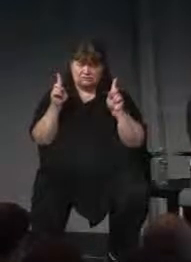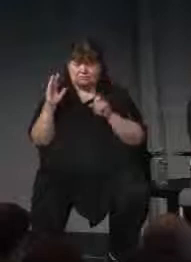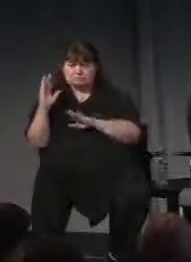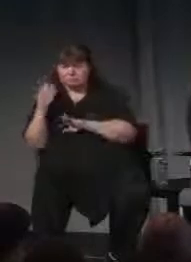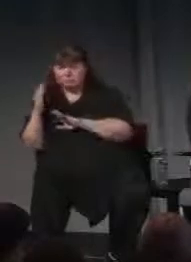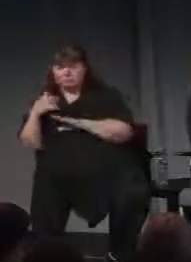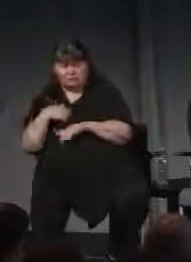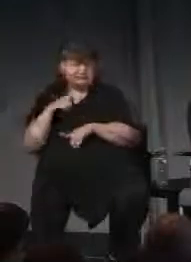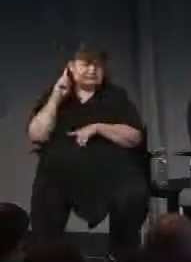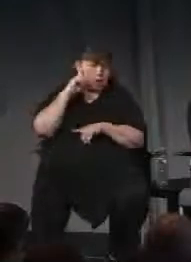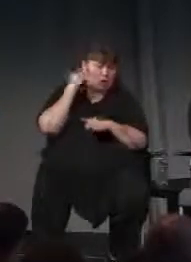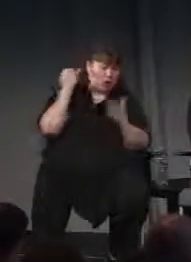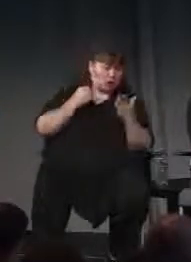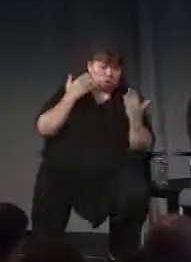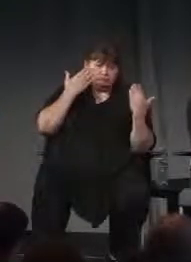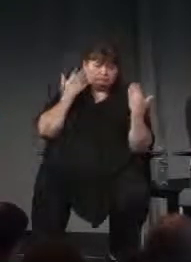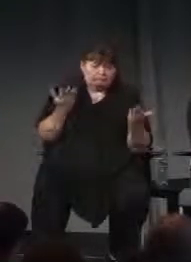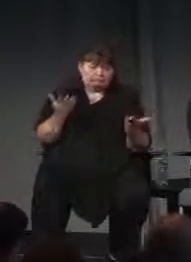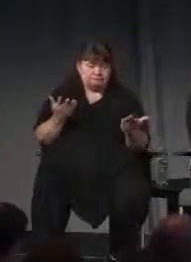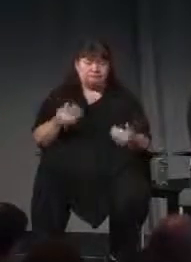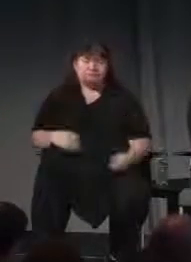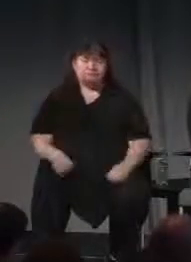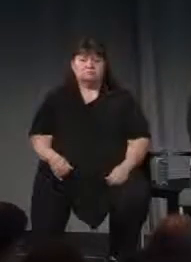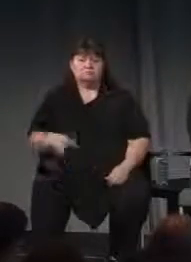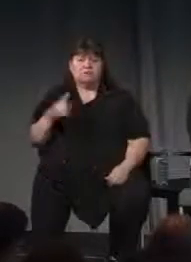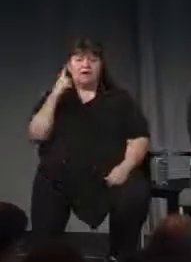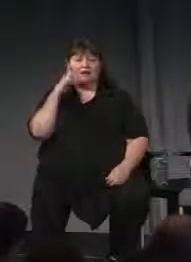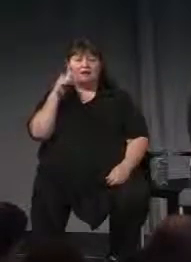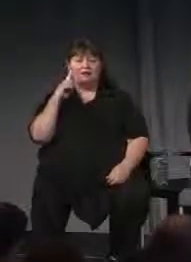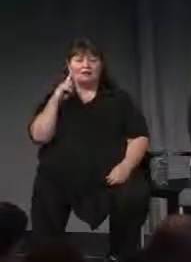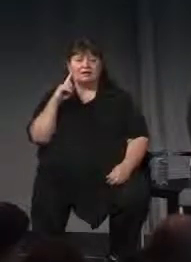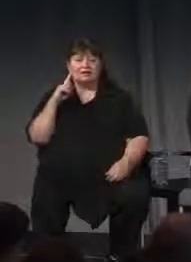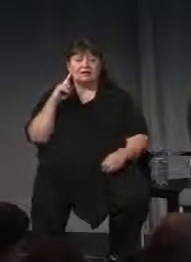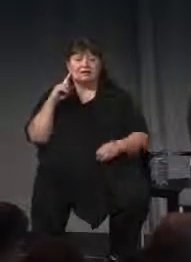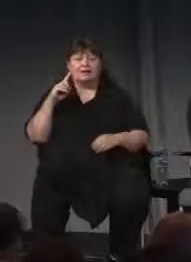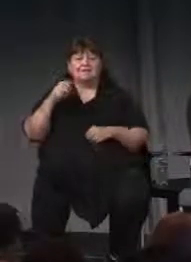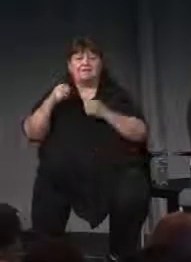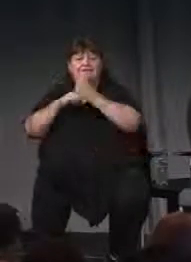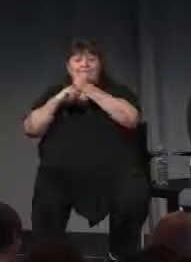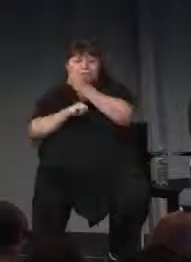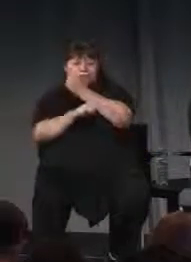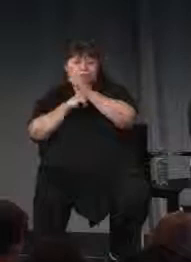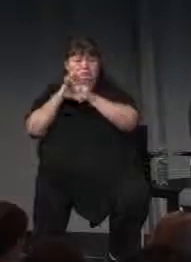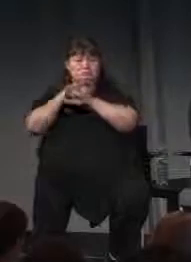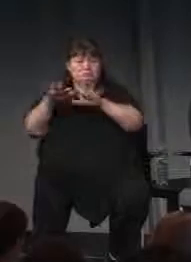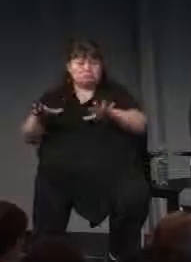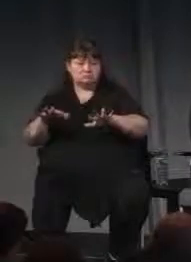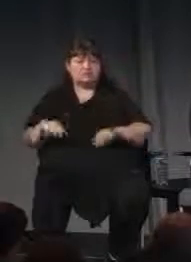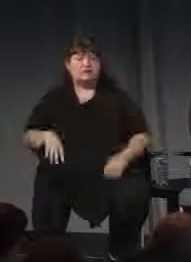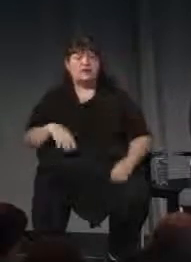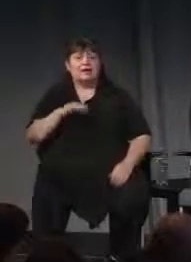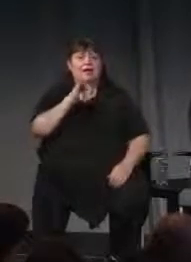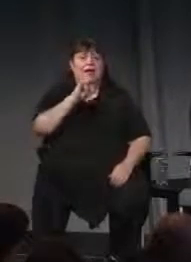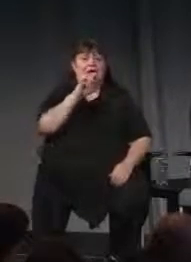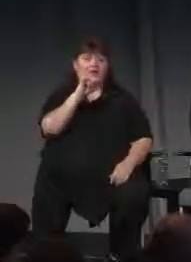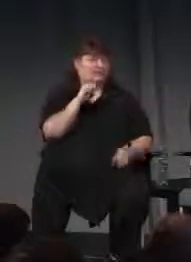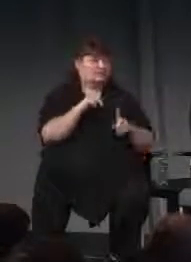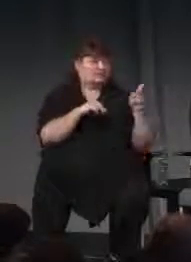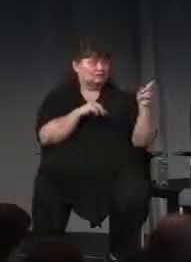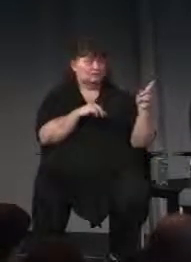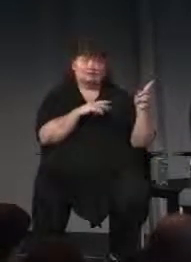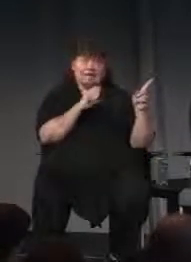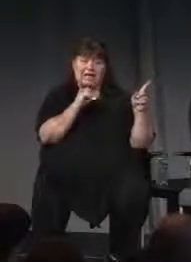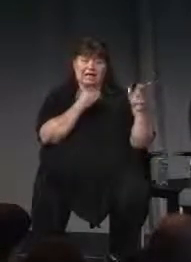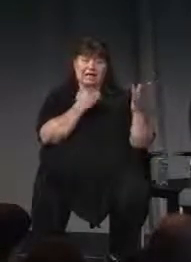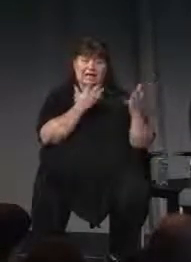art nowadays. I think there are institutional differences. And the fact that Alvin gets to work, or spend so much